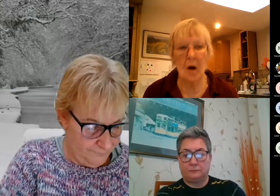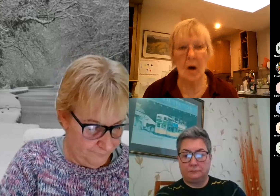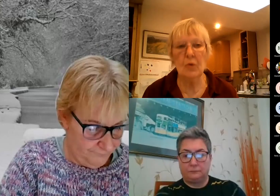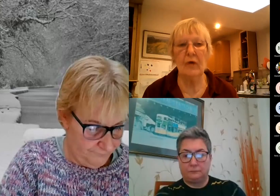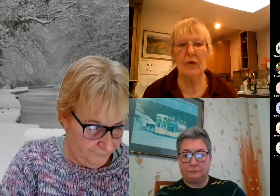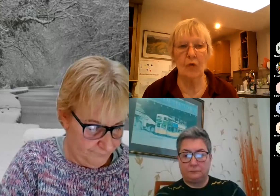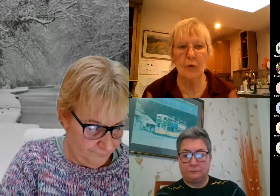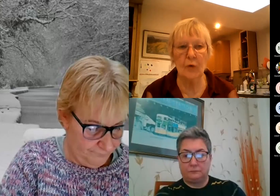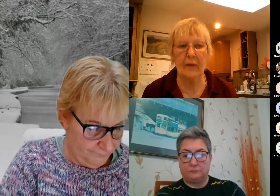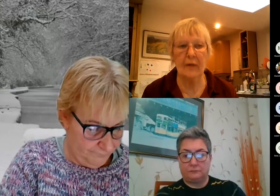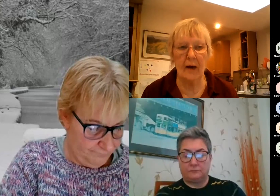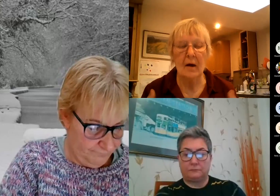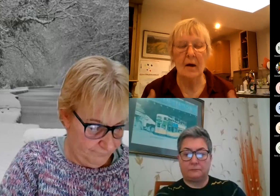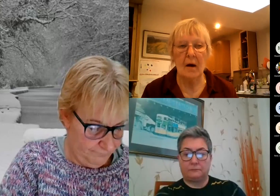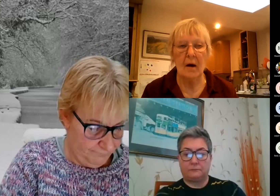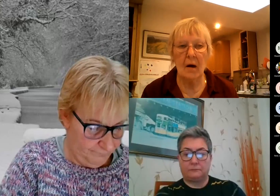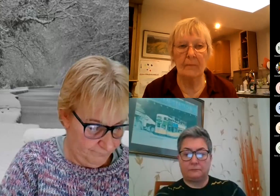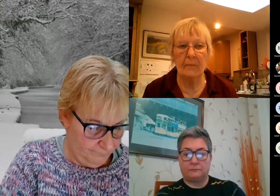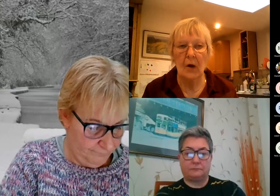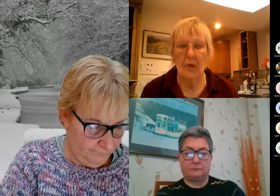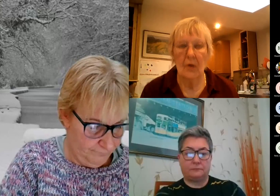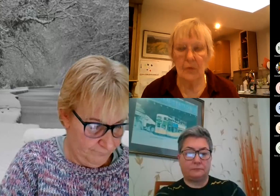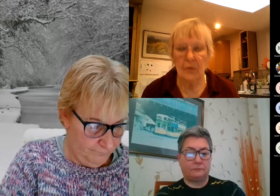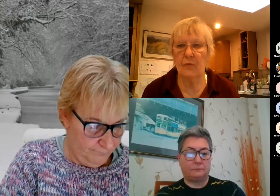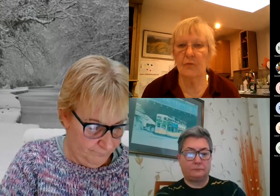internationally were moving forward in their